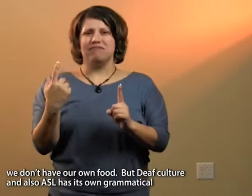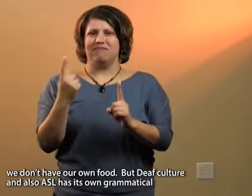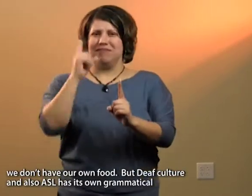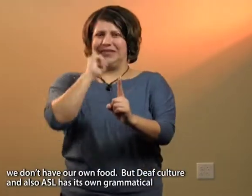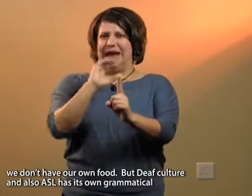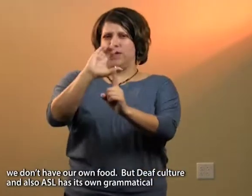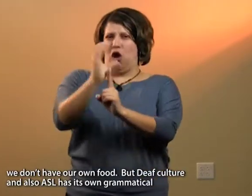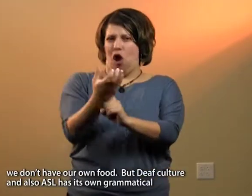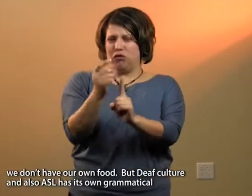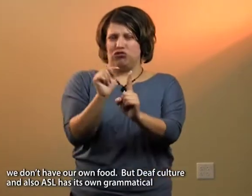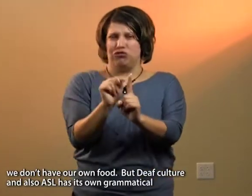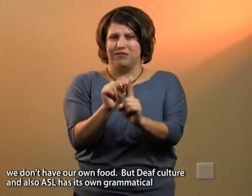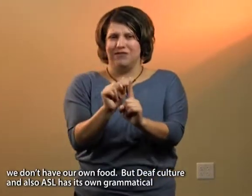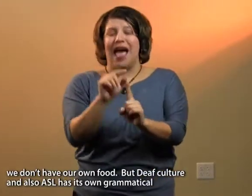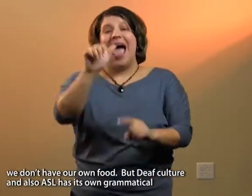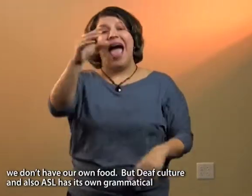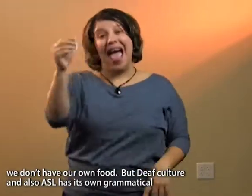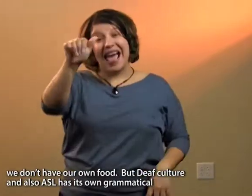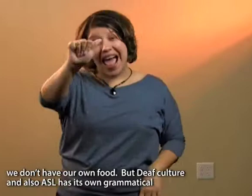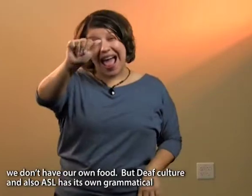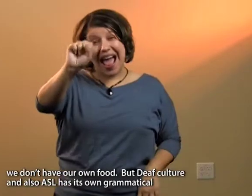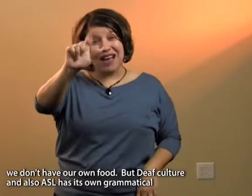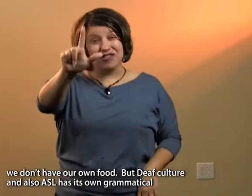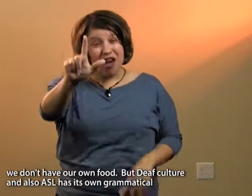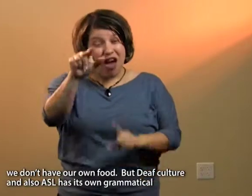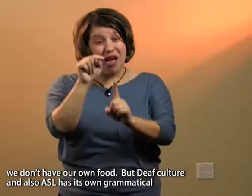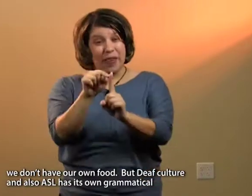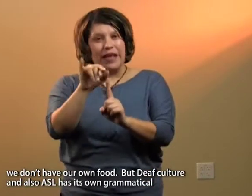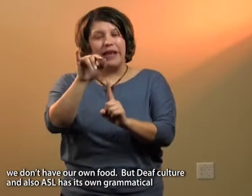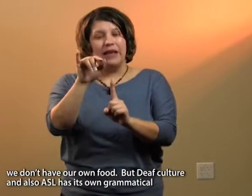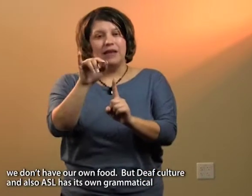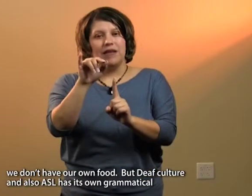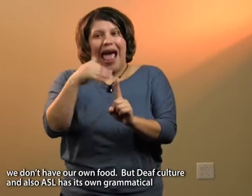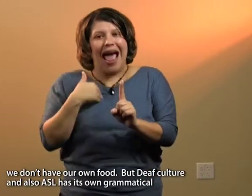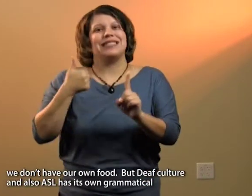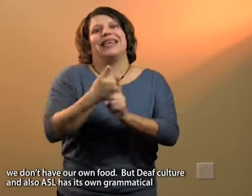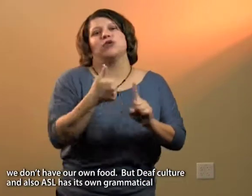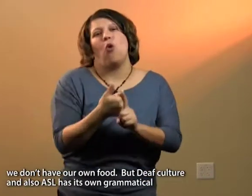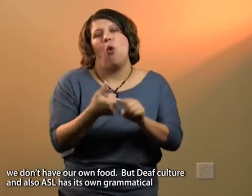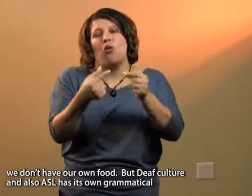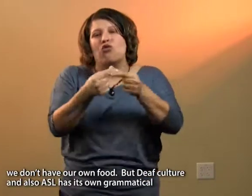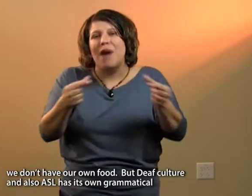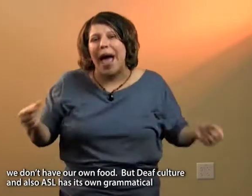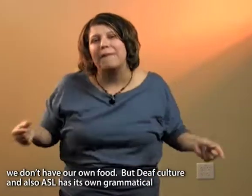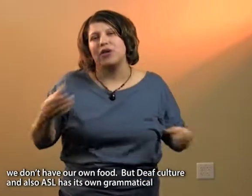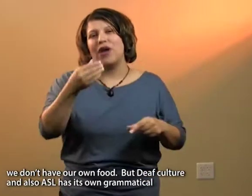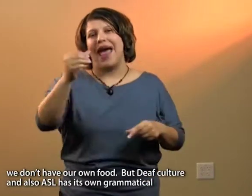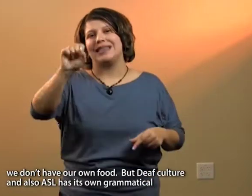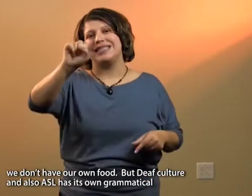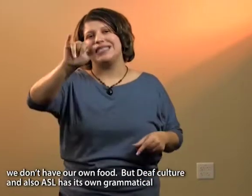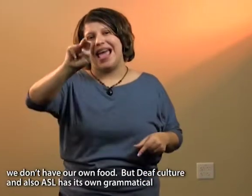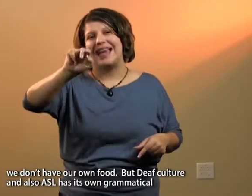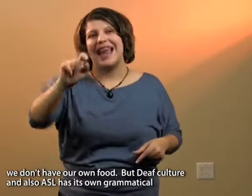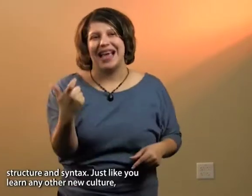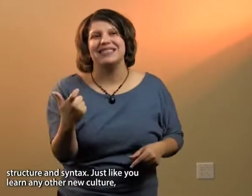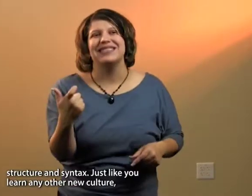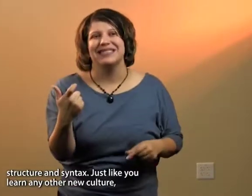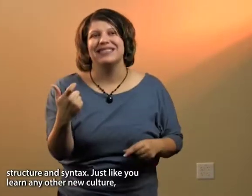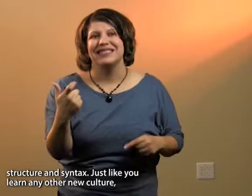so but deaf culture and also asl has its own grammatical structure and